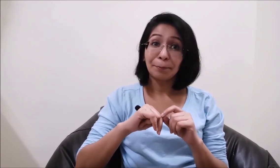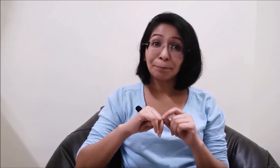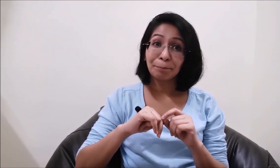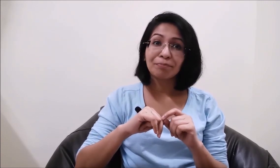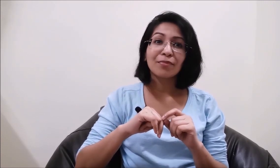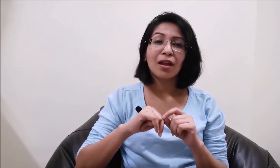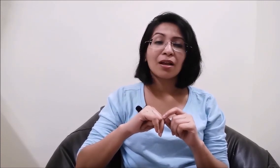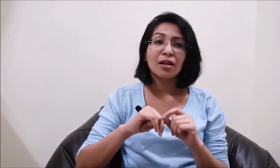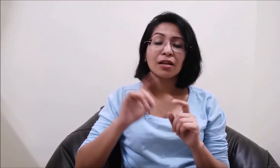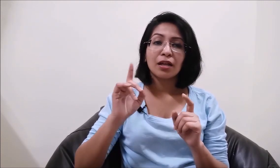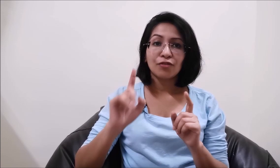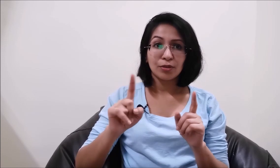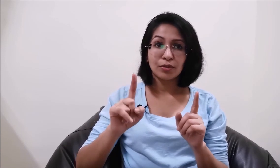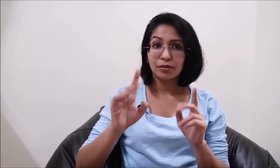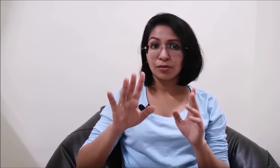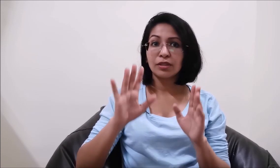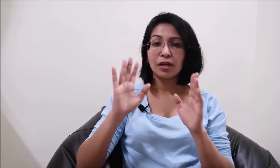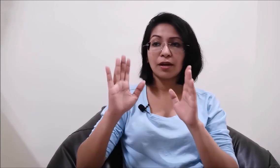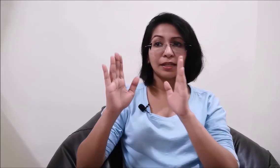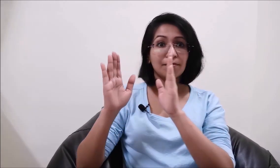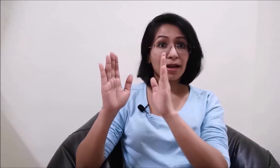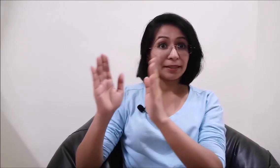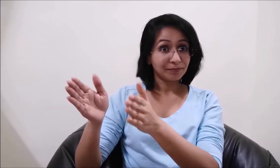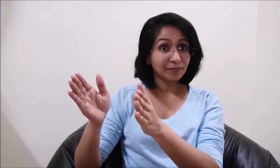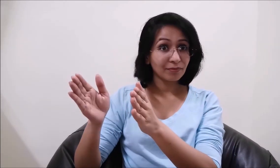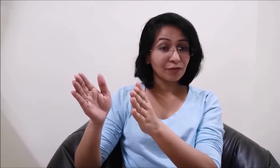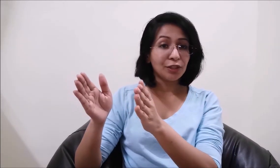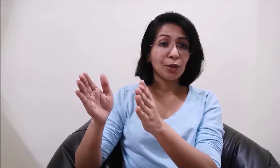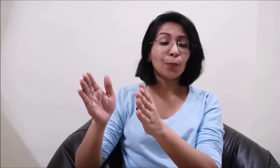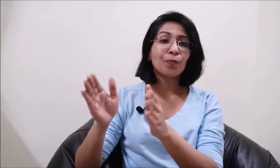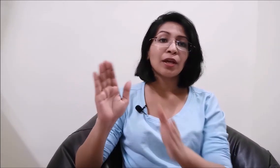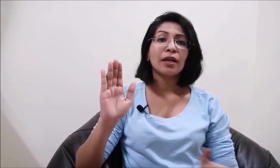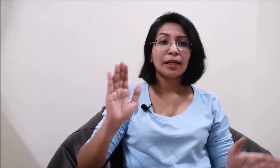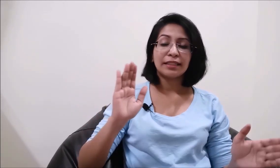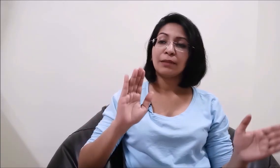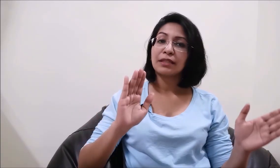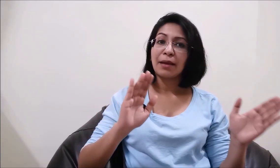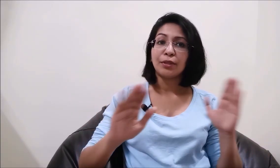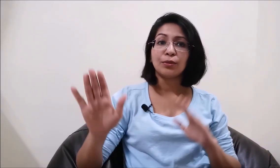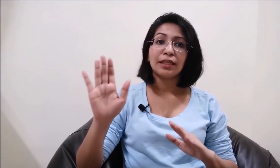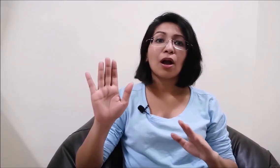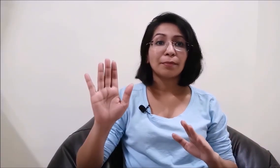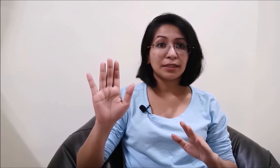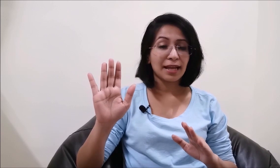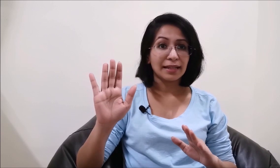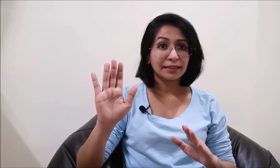tip. If you noticed in my video, it seems that I'm using opposite hands.